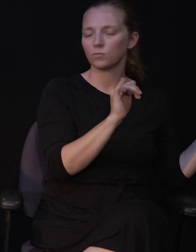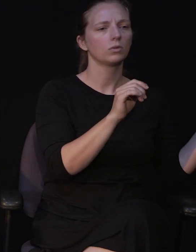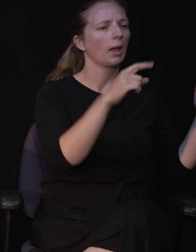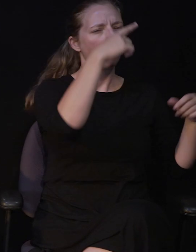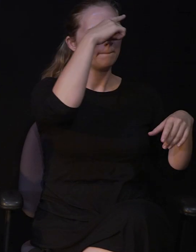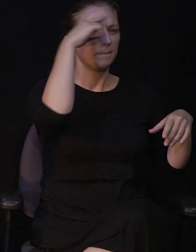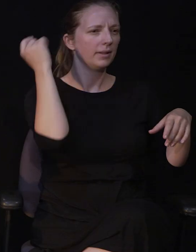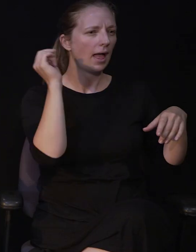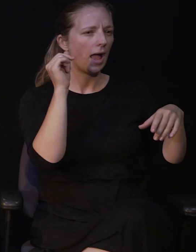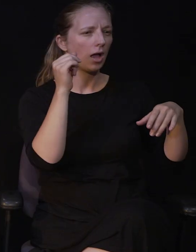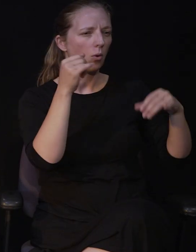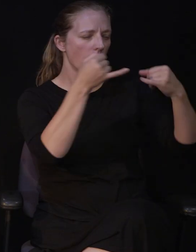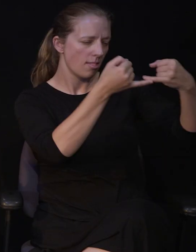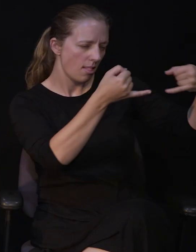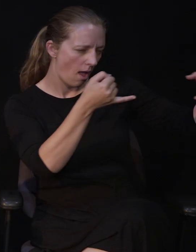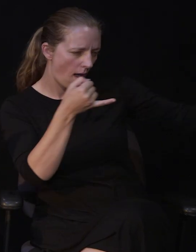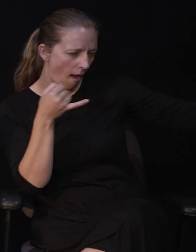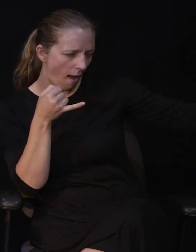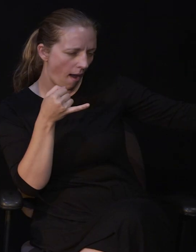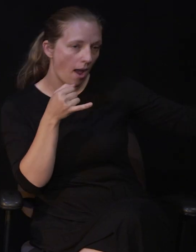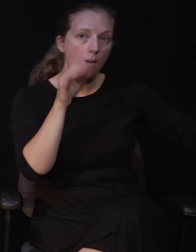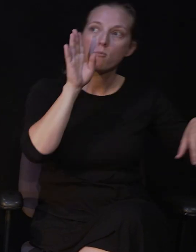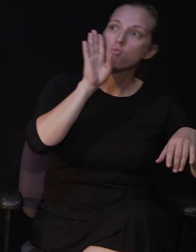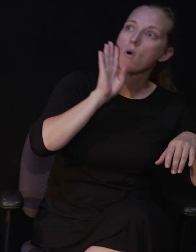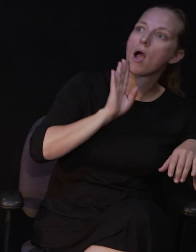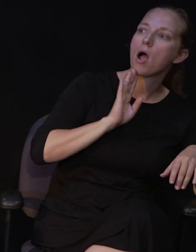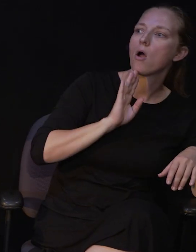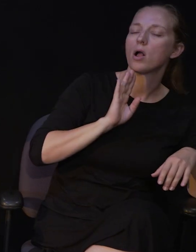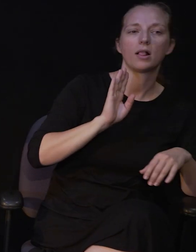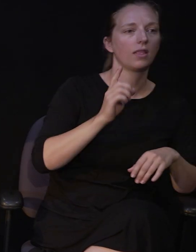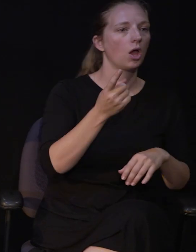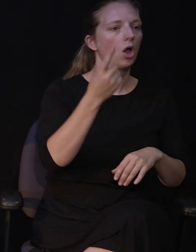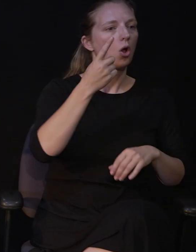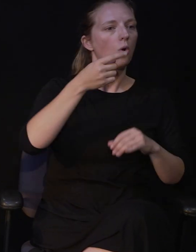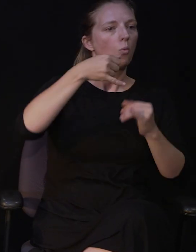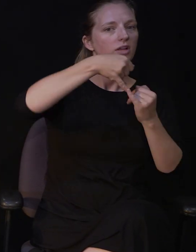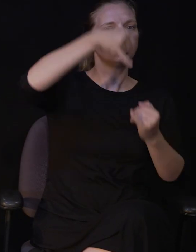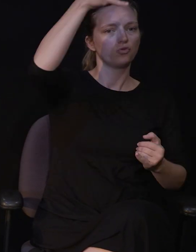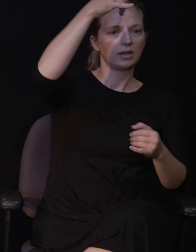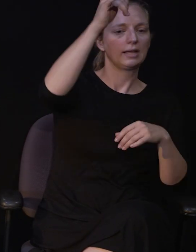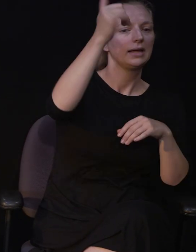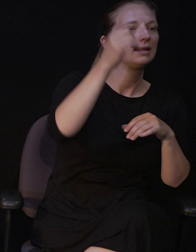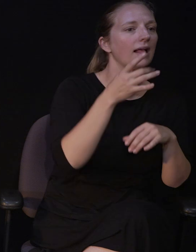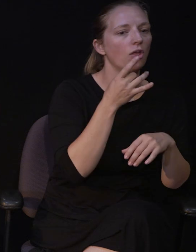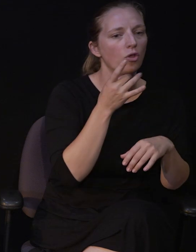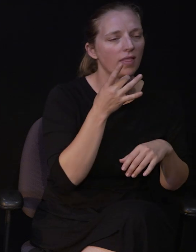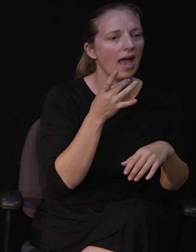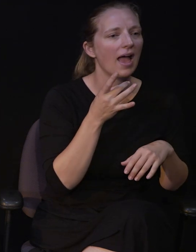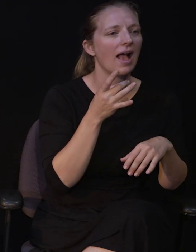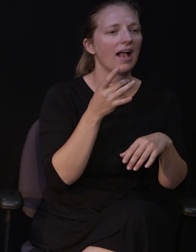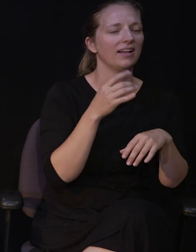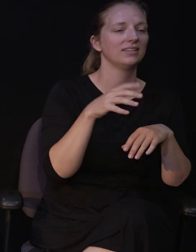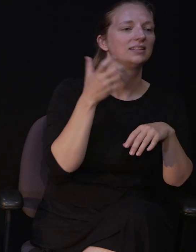black with a line on it, and brown, and then one string coming down and a yellow light. And it